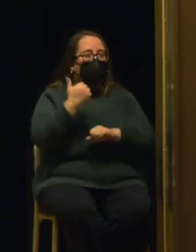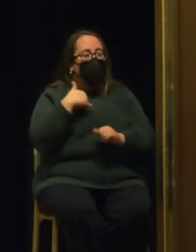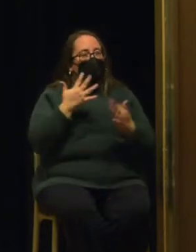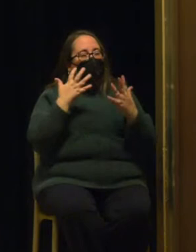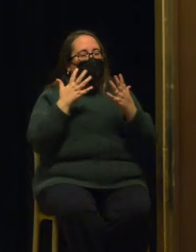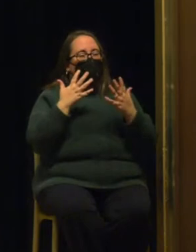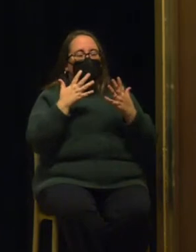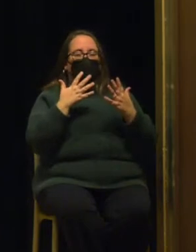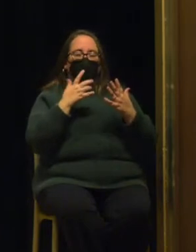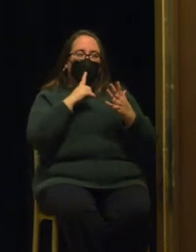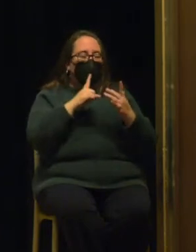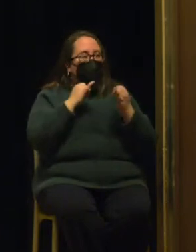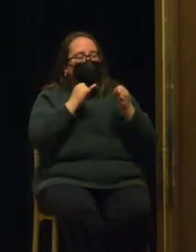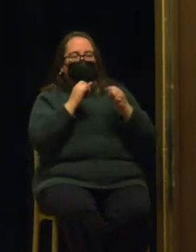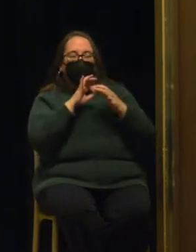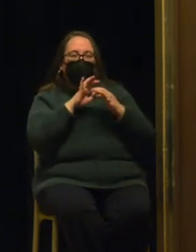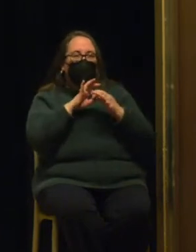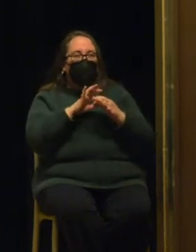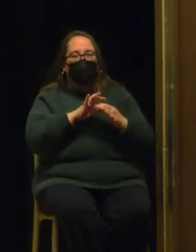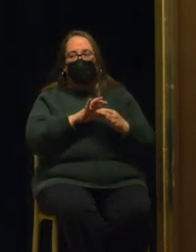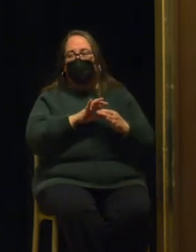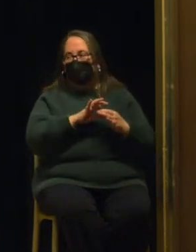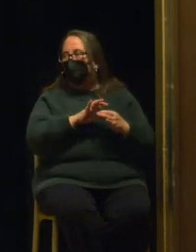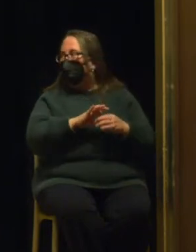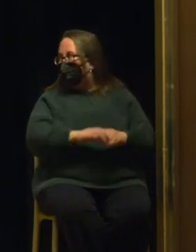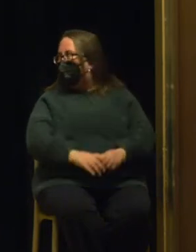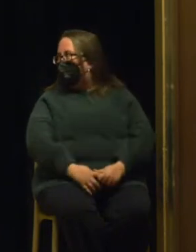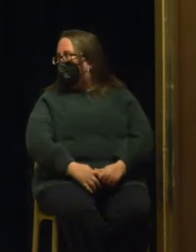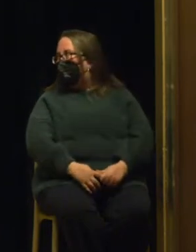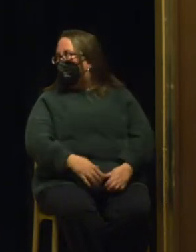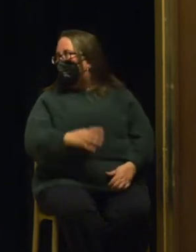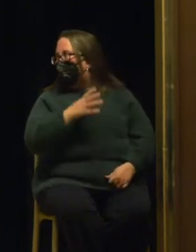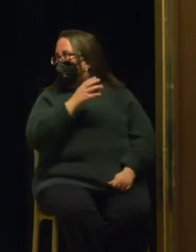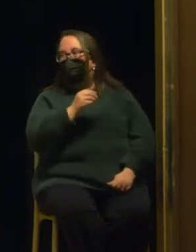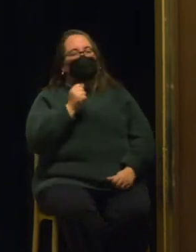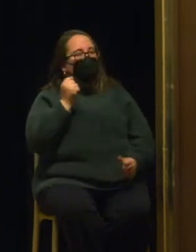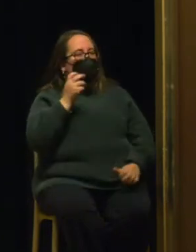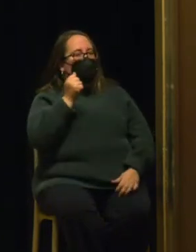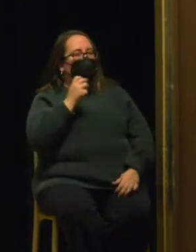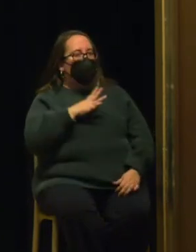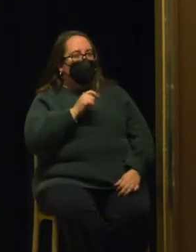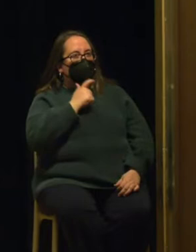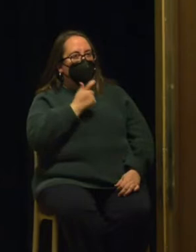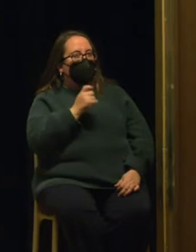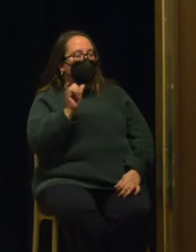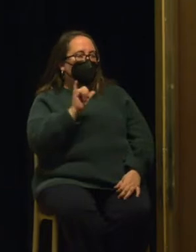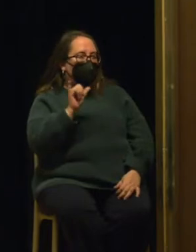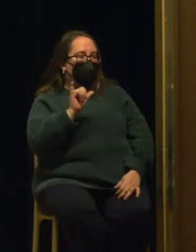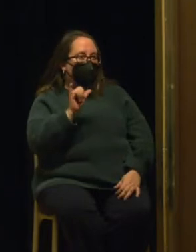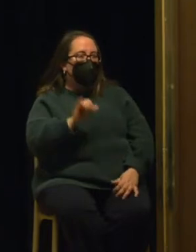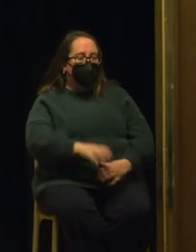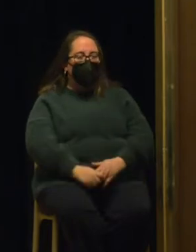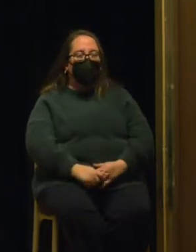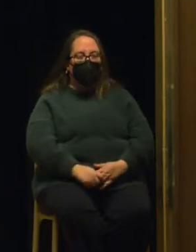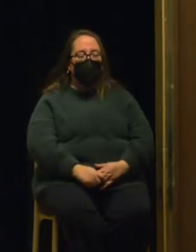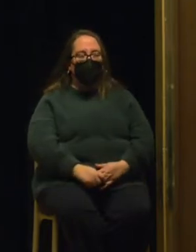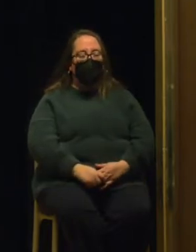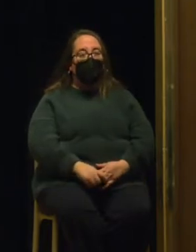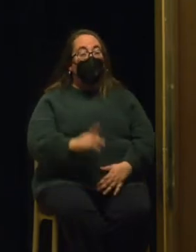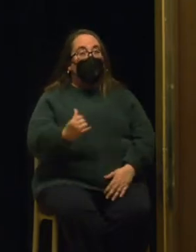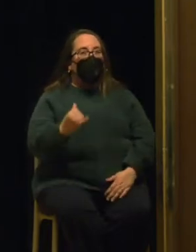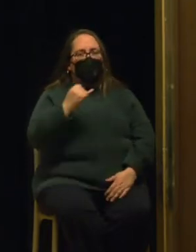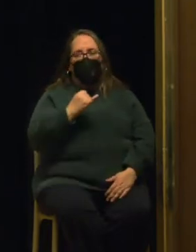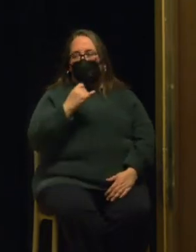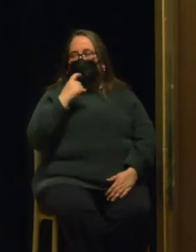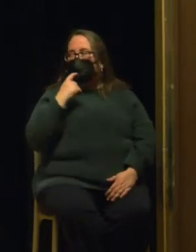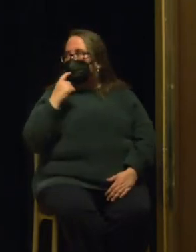to relate to. Yeah. And the thing I liked about it most is men liked it too. Yeah. A lot of men watched Being Mary Jane. Yeah. And would call me and say, were